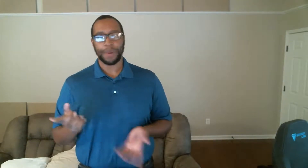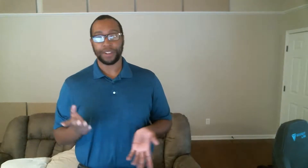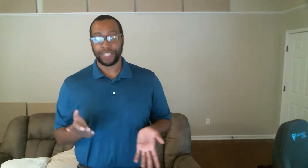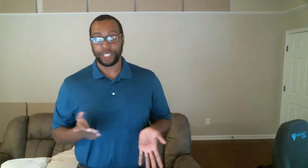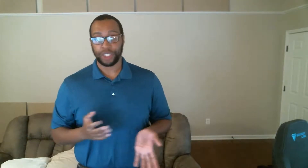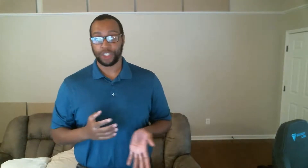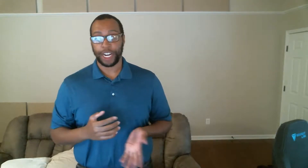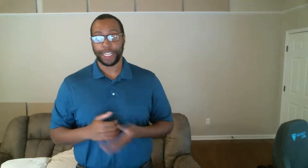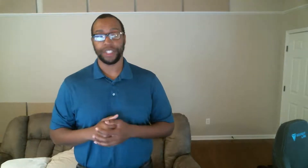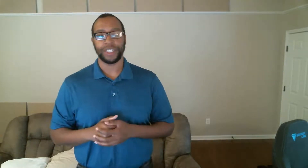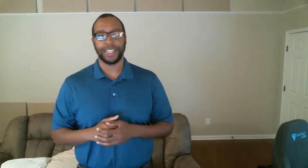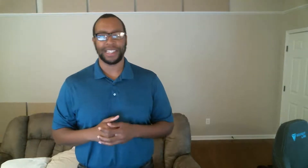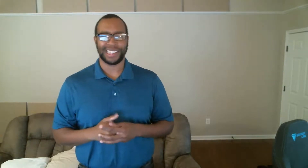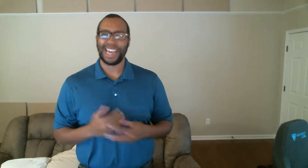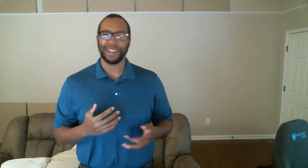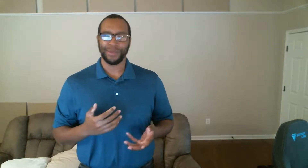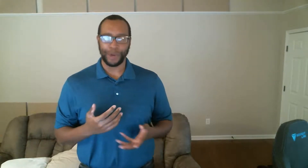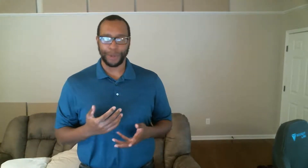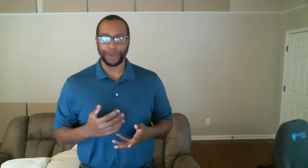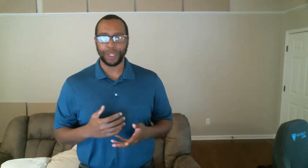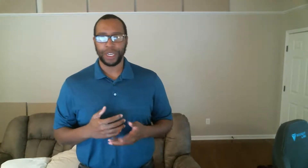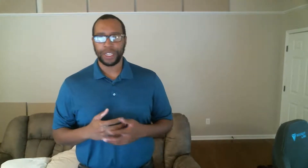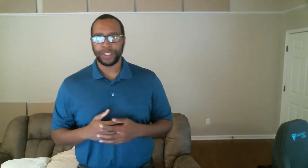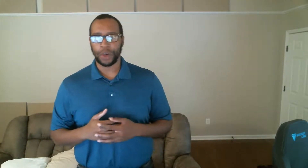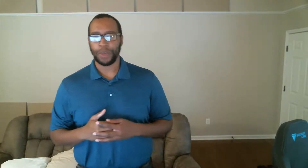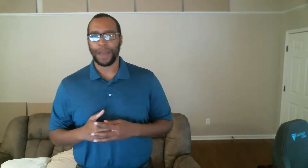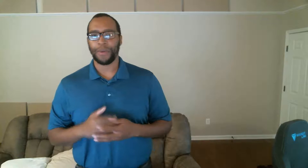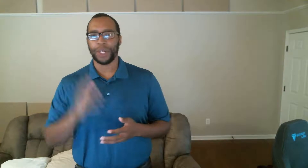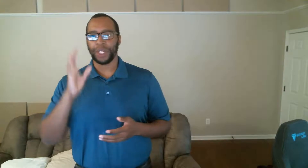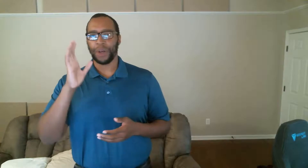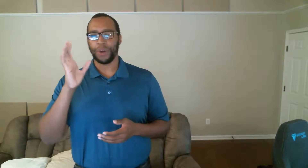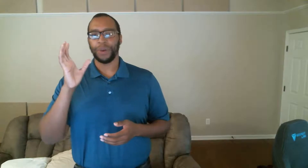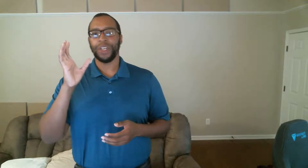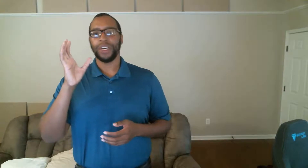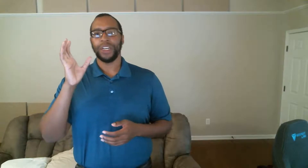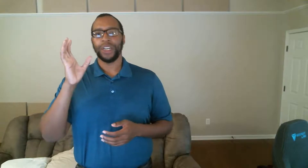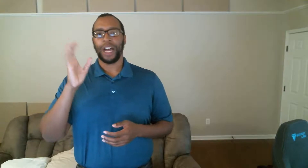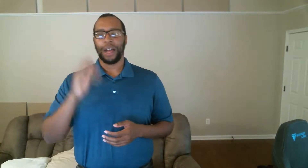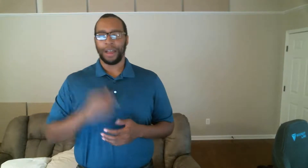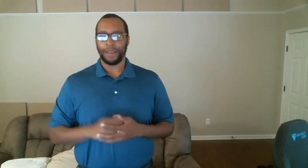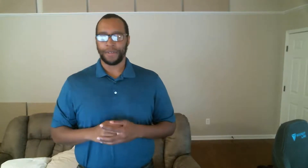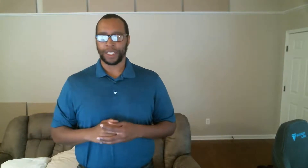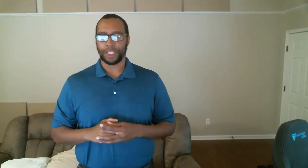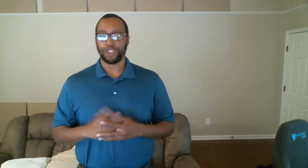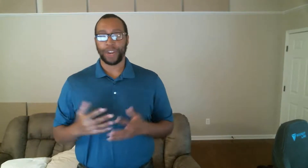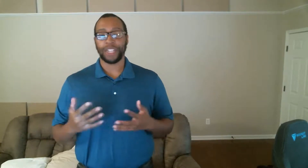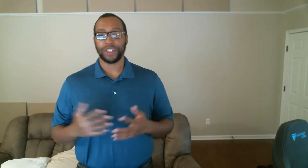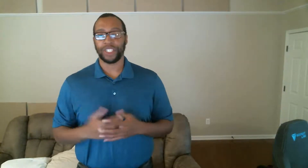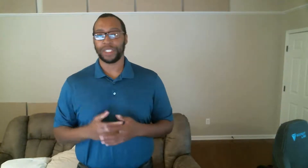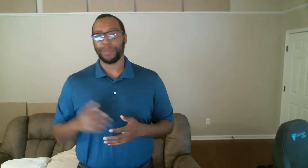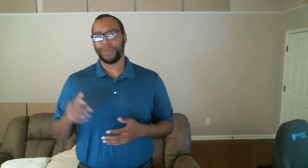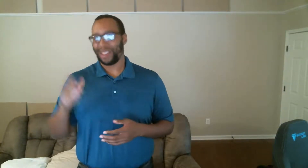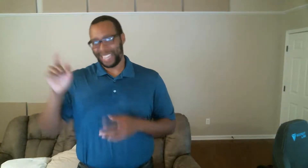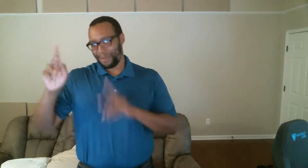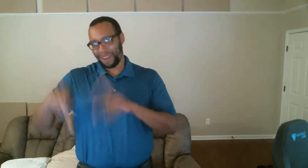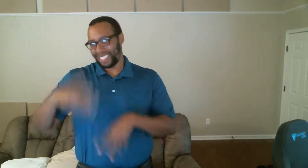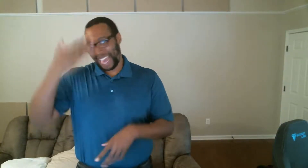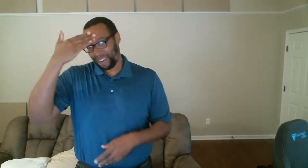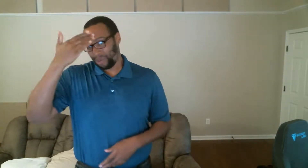person strange, and that's kind of rude. So you might want to go, if it's a stranger, it's just that person I don't